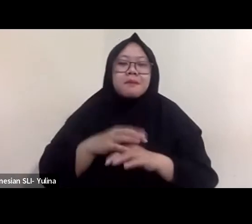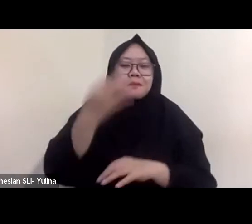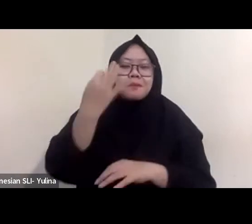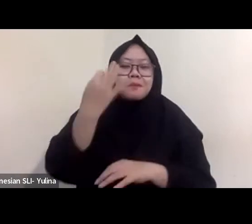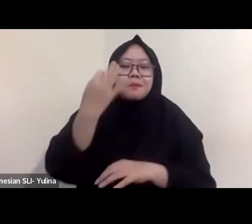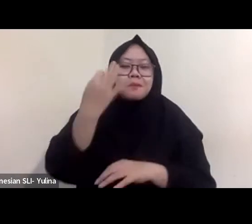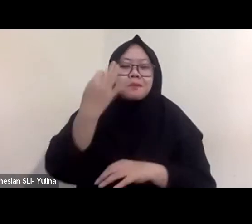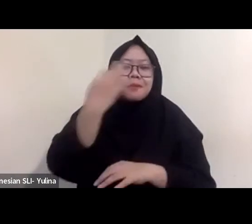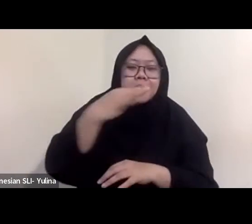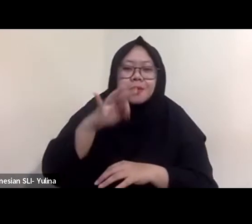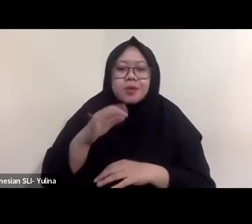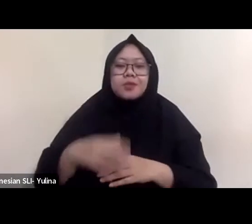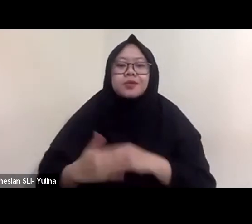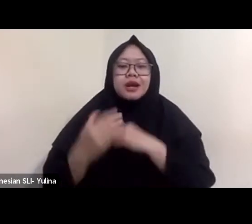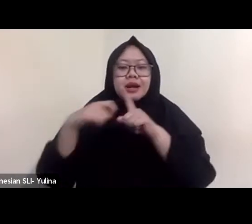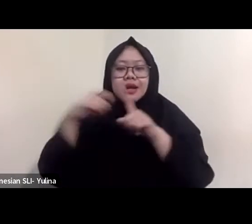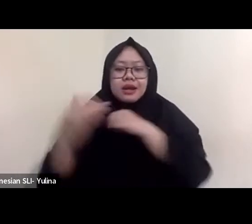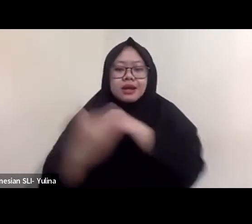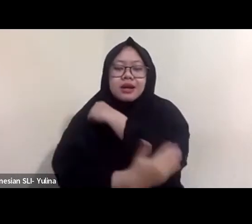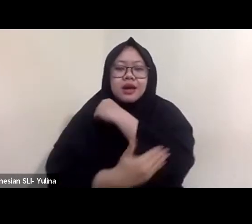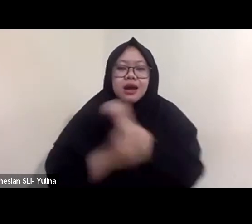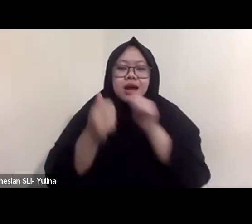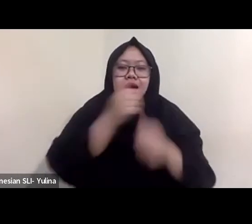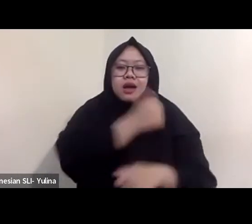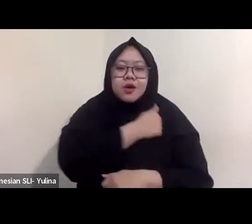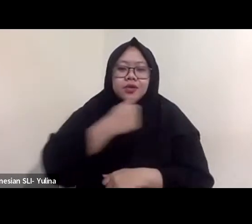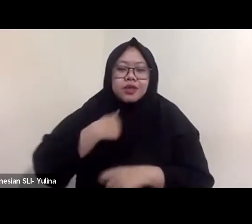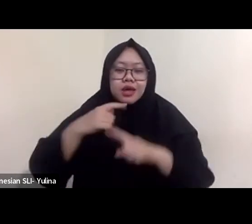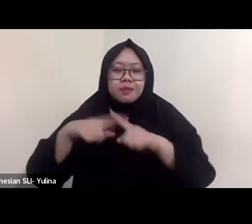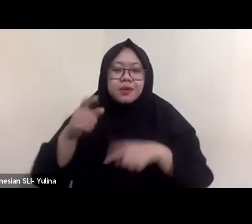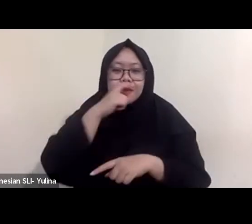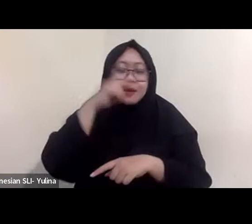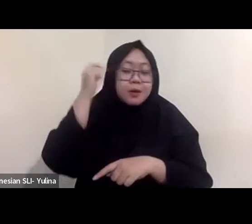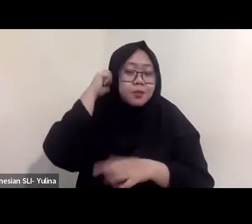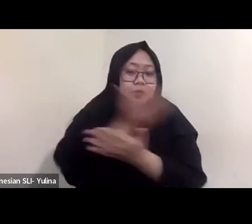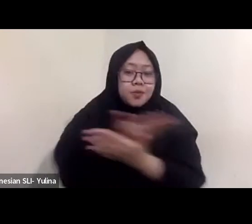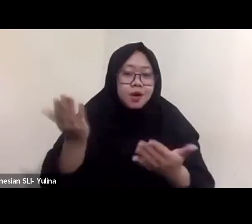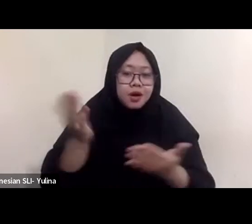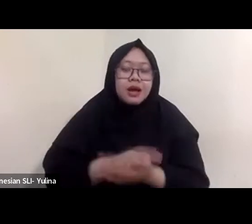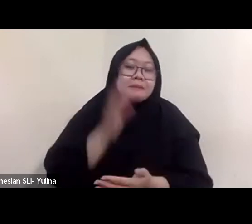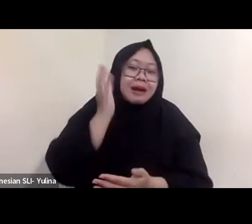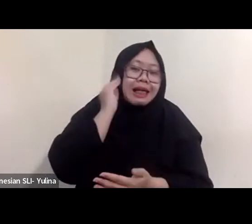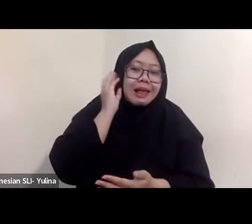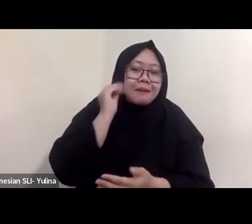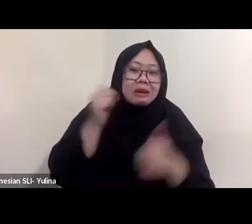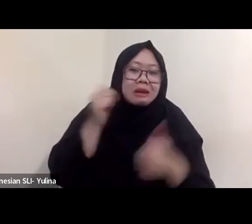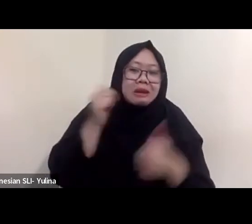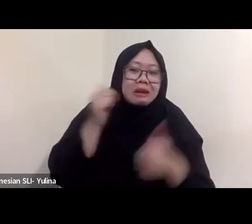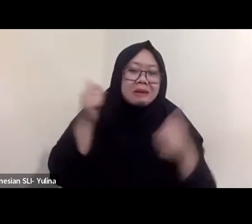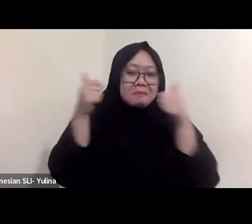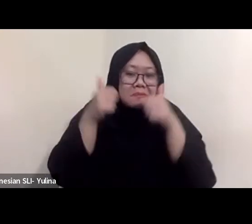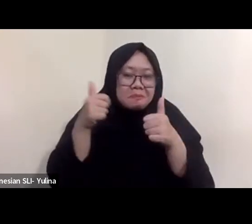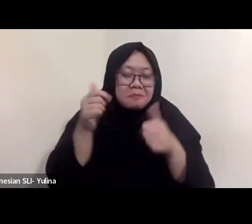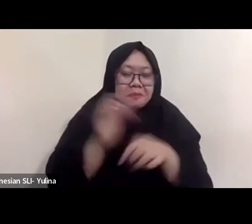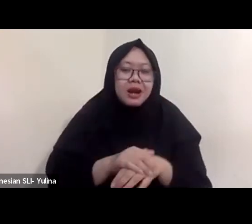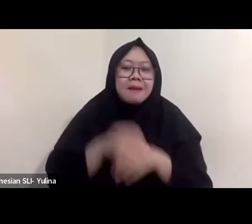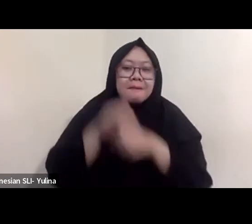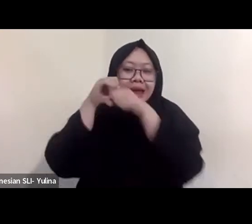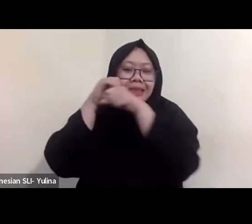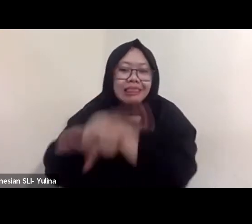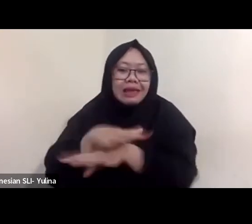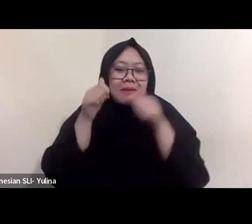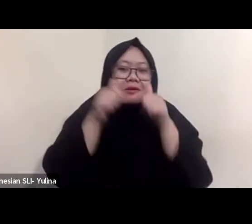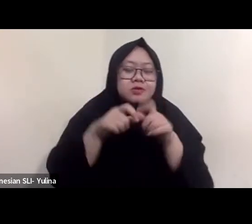gentlemen, the valuable experiences and all these best practices from the G20 member countries and special